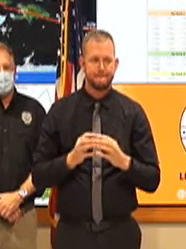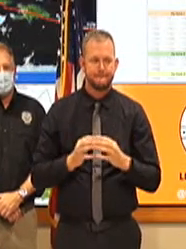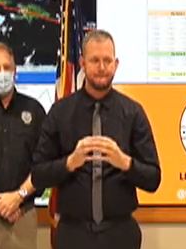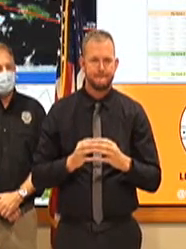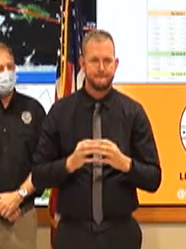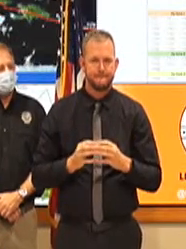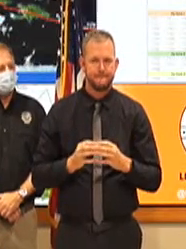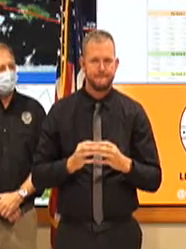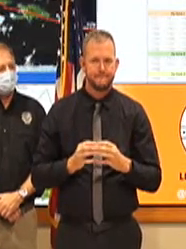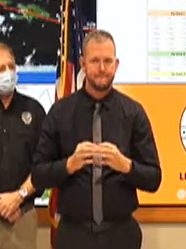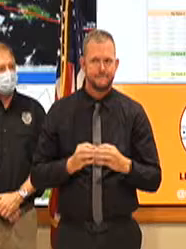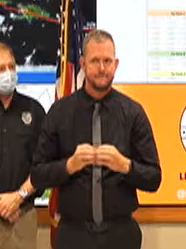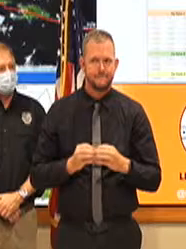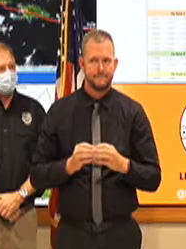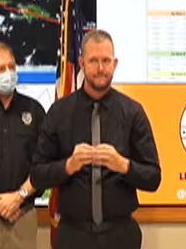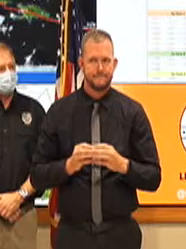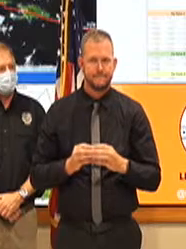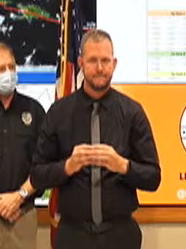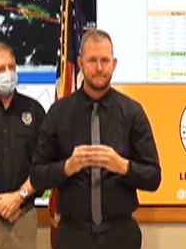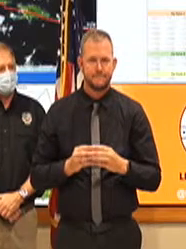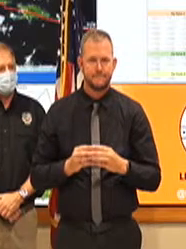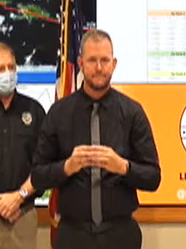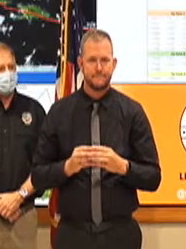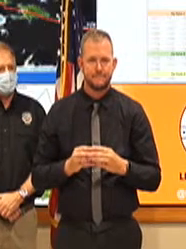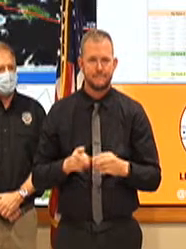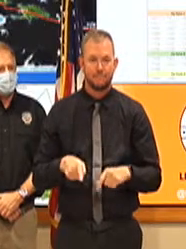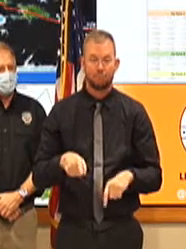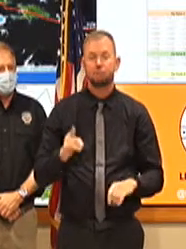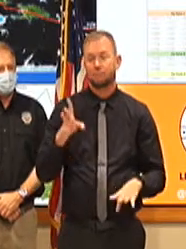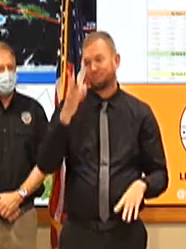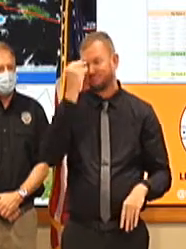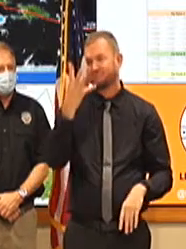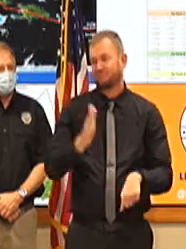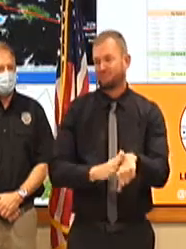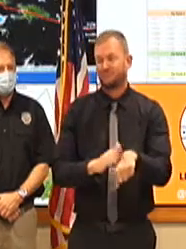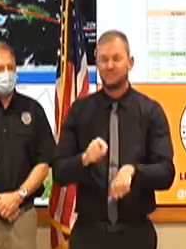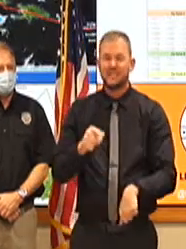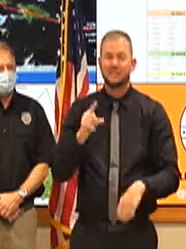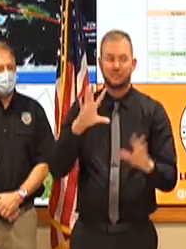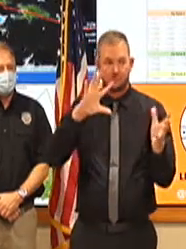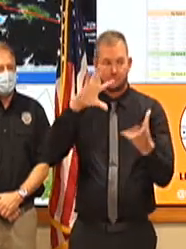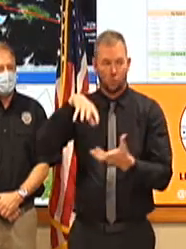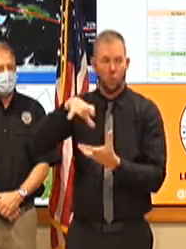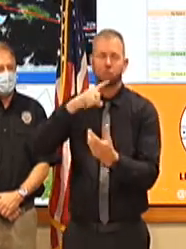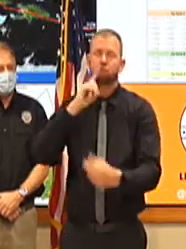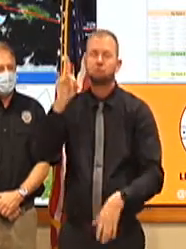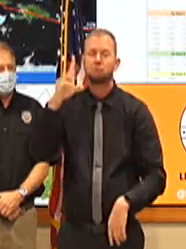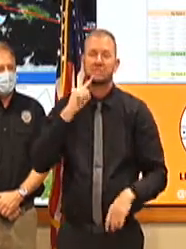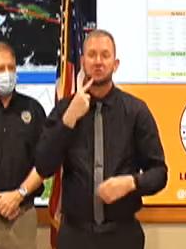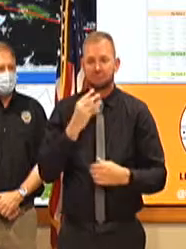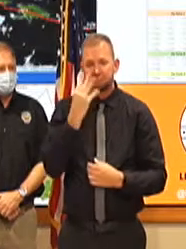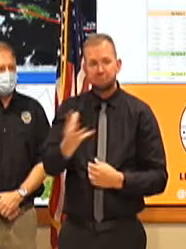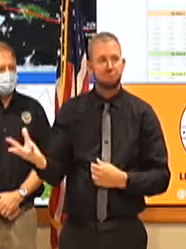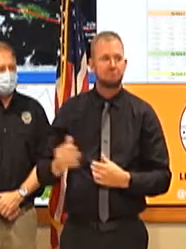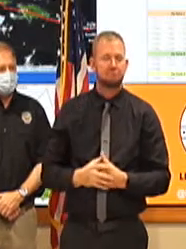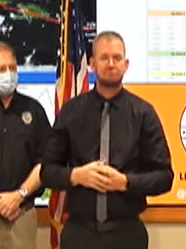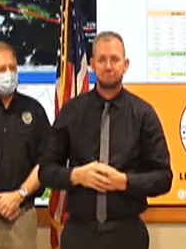this is a serious event, and we need to take it seriously,